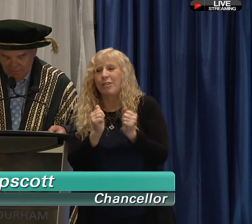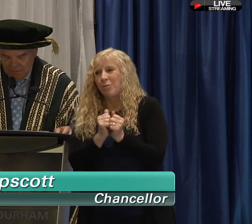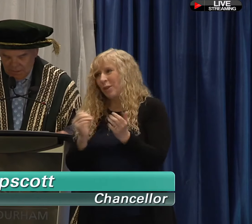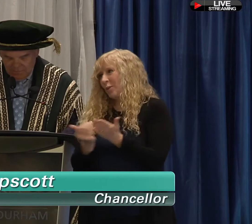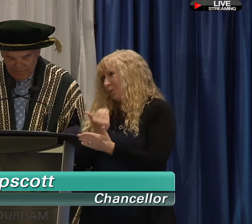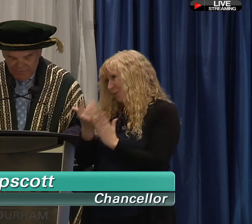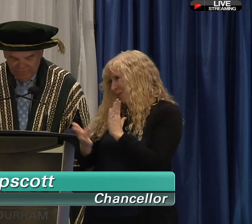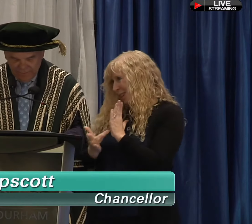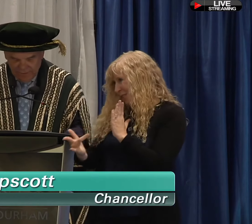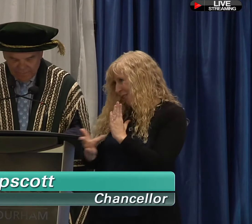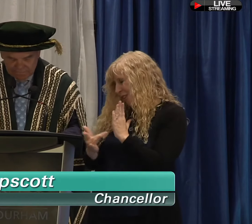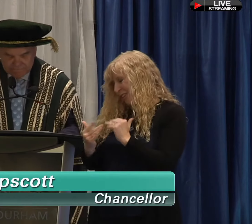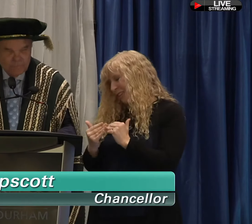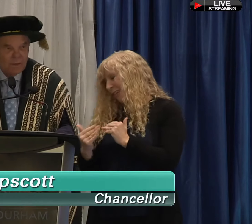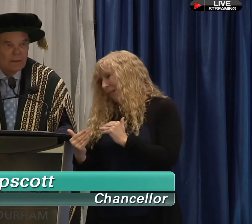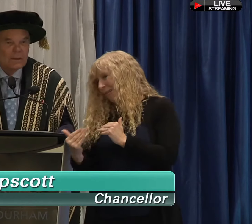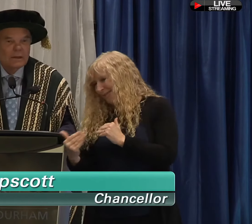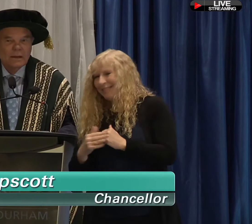coming. But